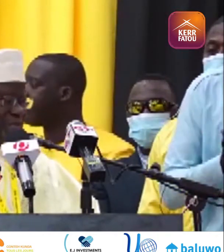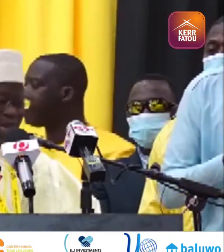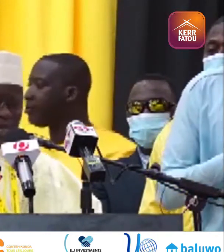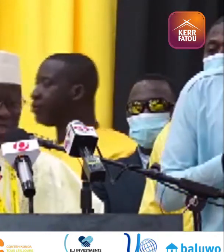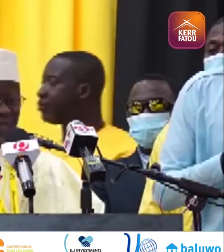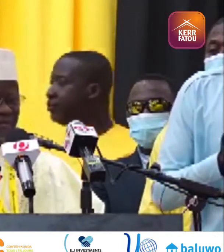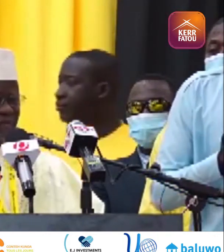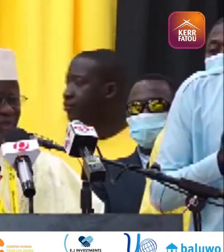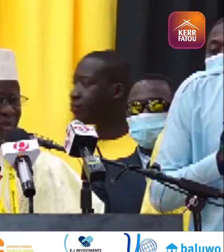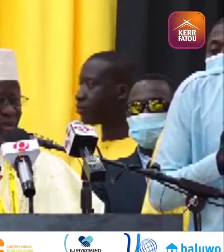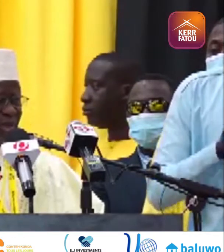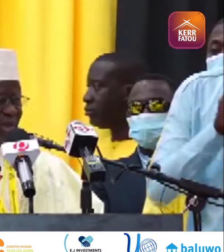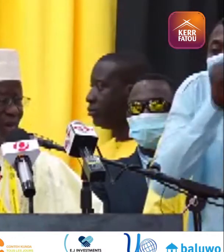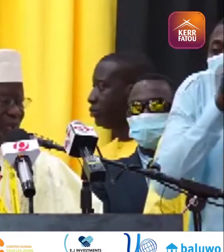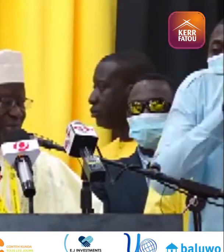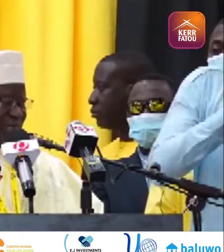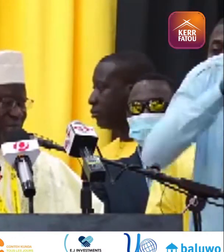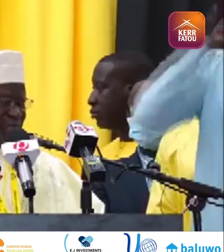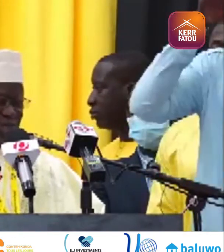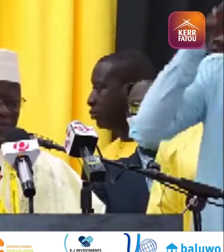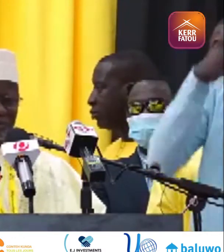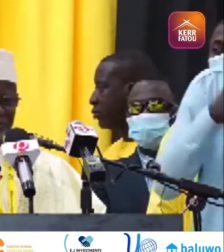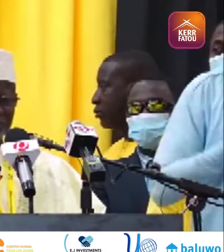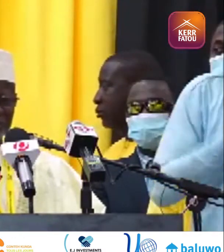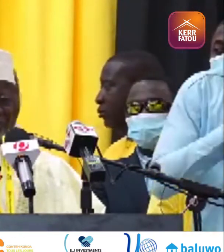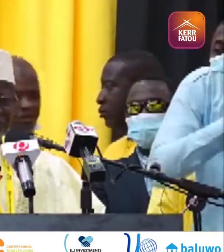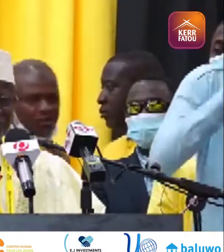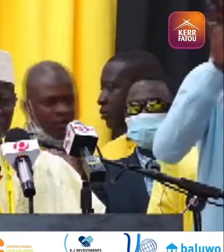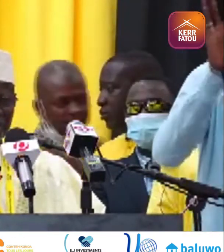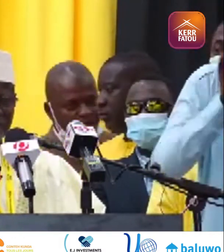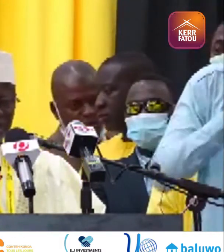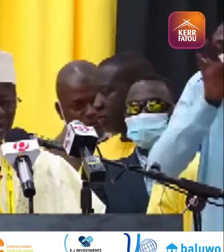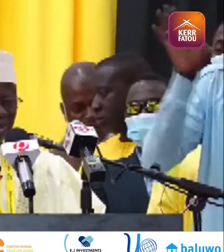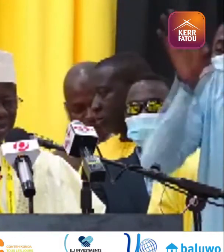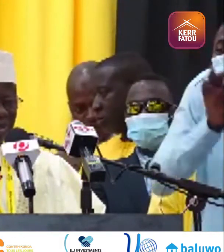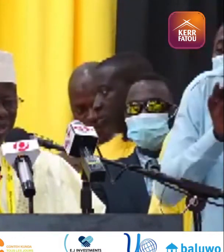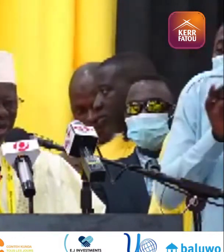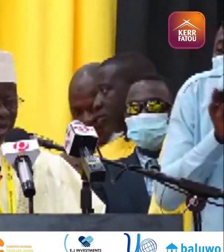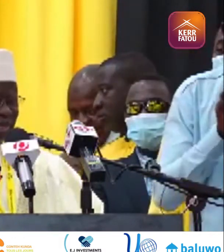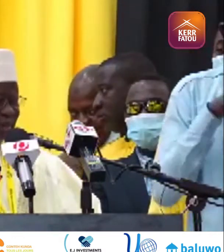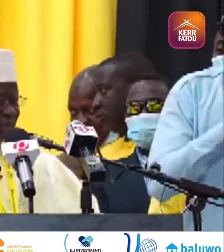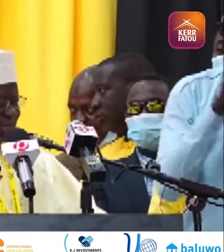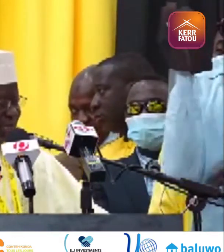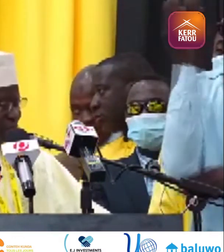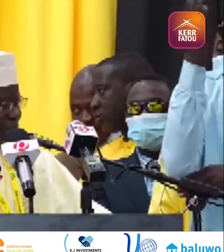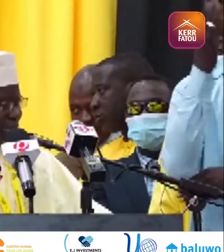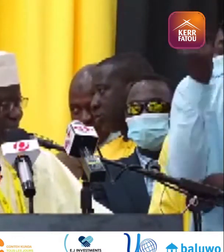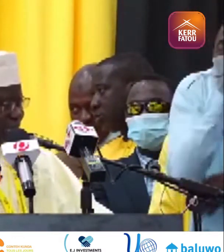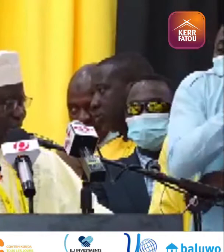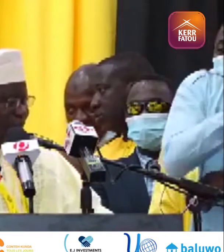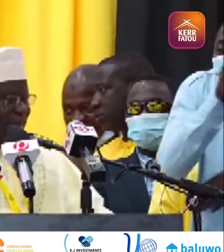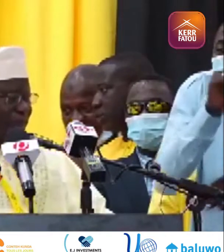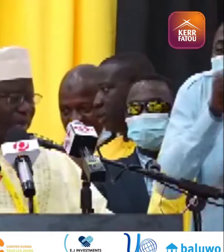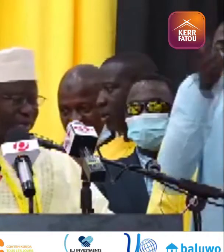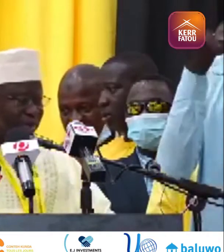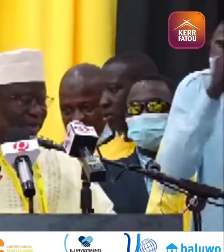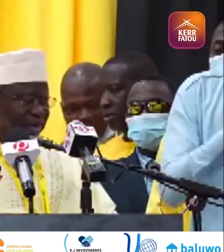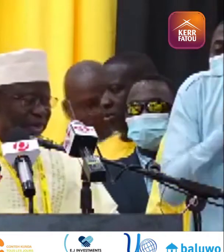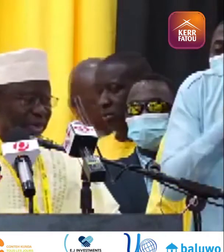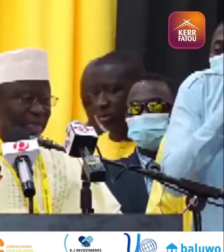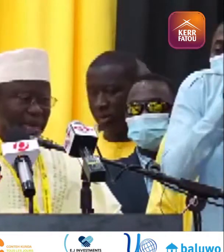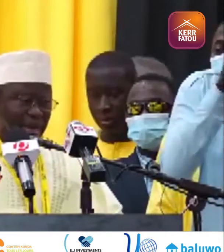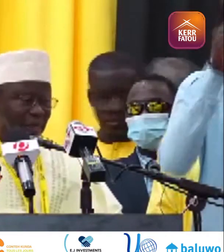have to be selective in our presentation, because an activity undertaken by the